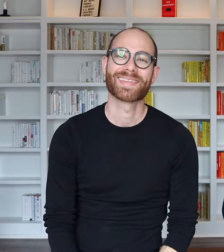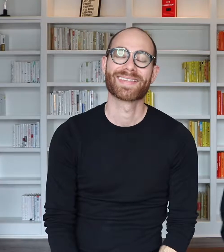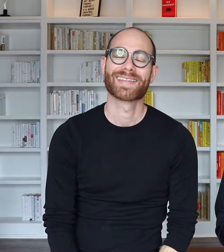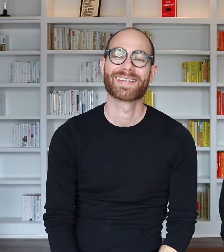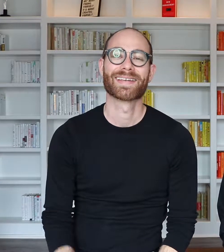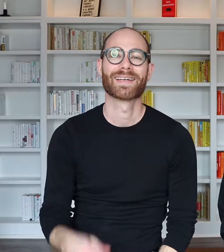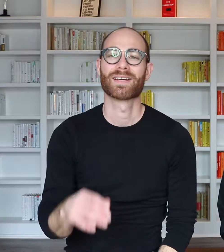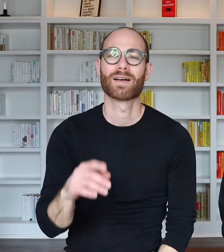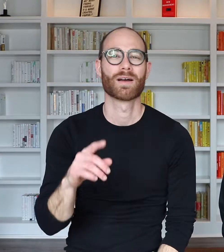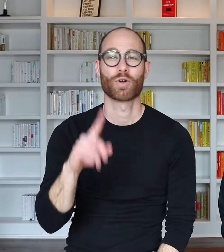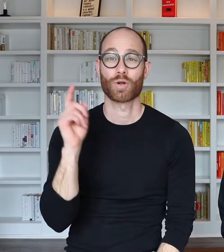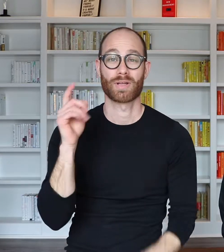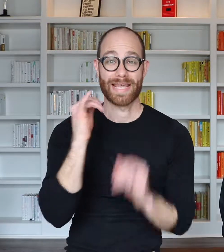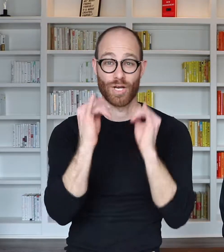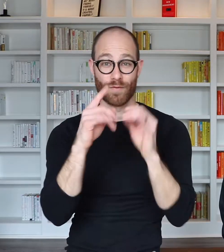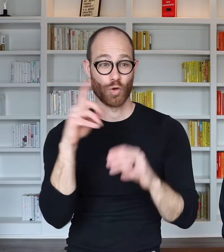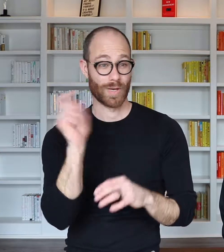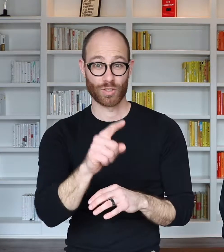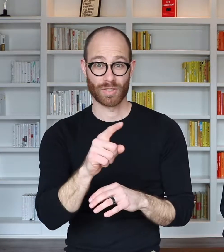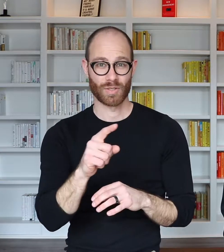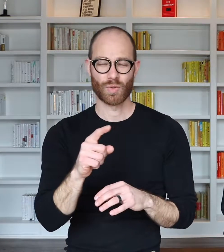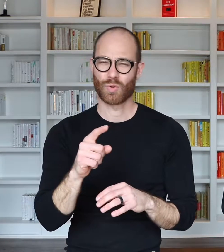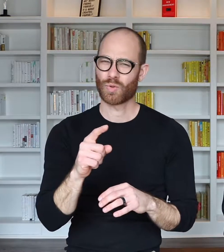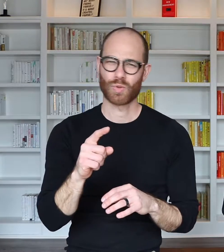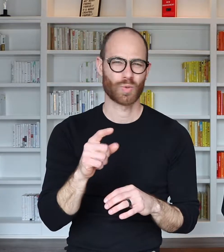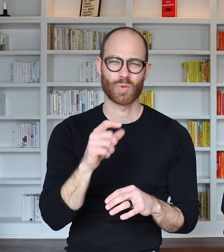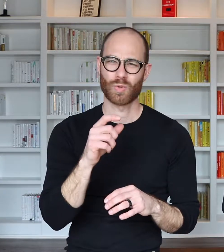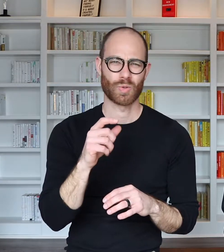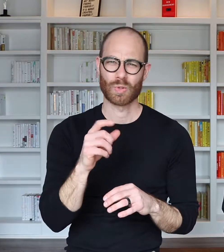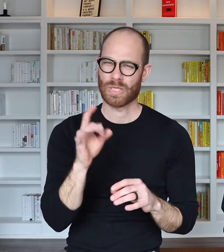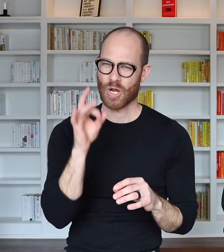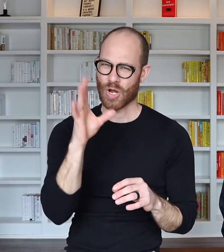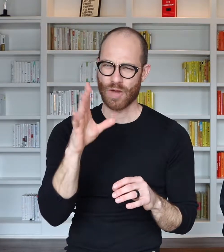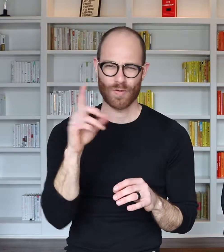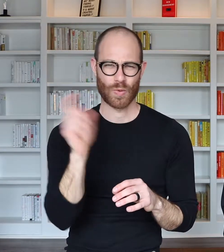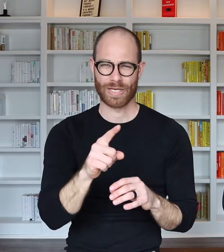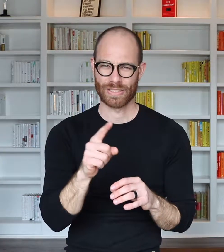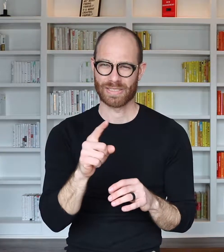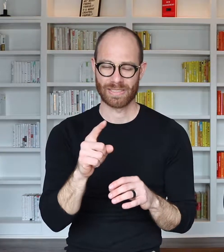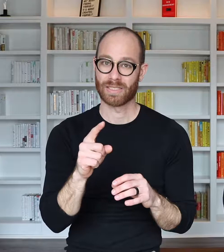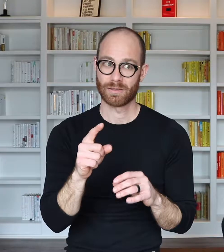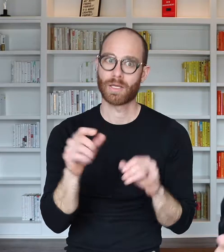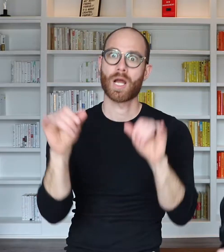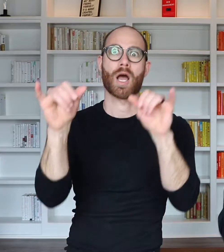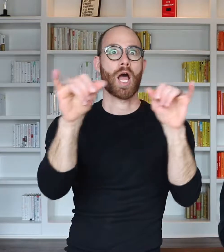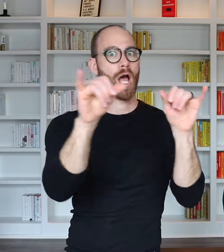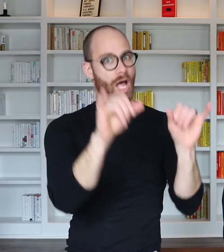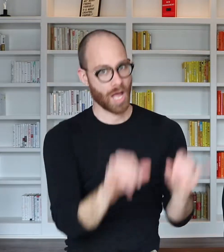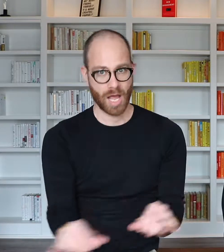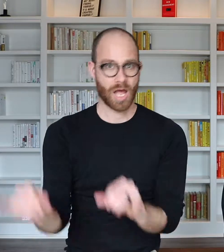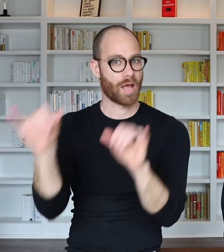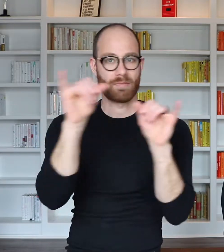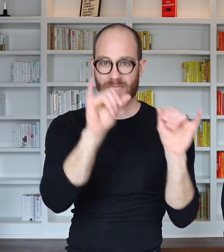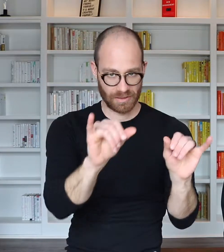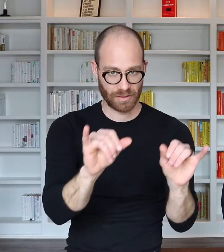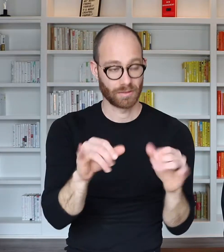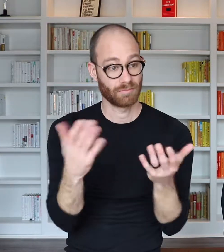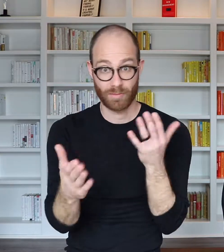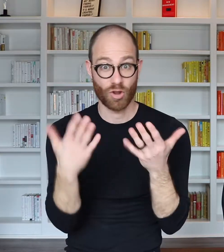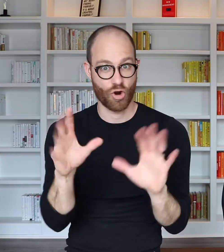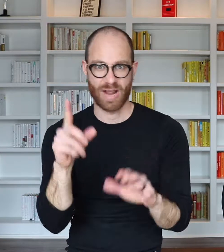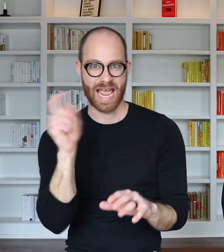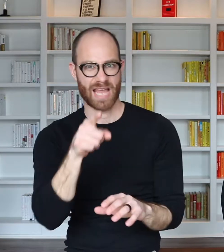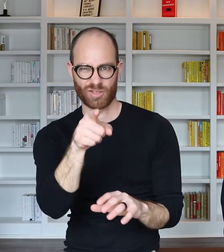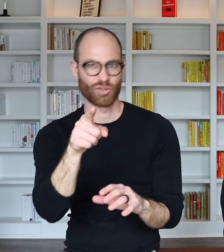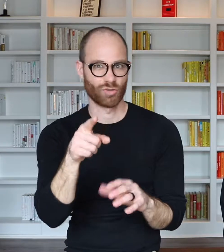My least favorite question in job interviews is unfortunately one of the most common questions. You've probably already been asked this if you've ever been on a